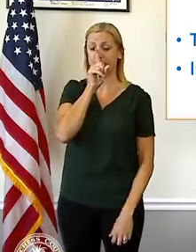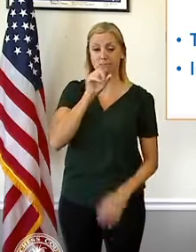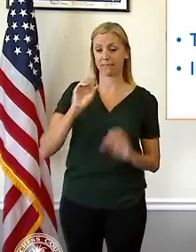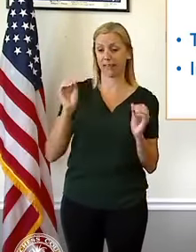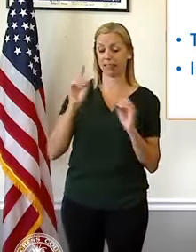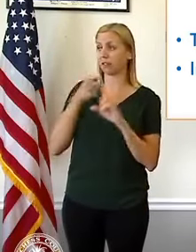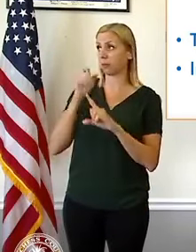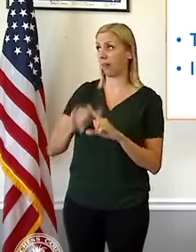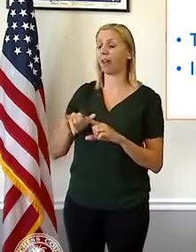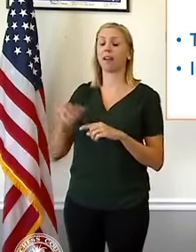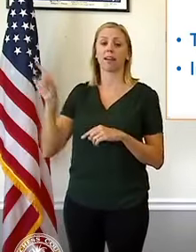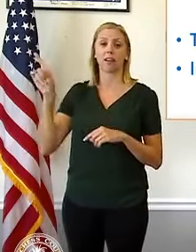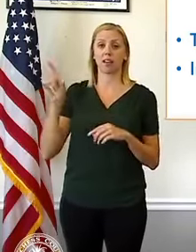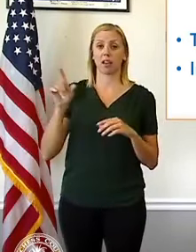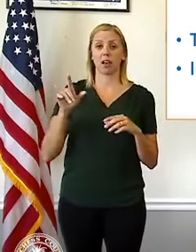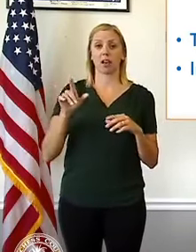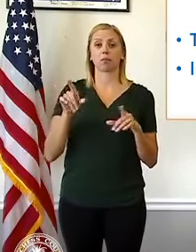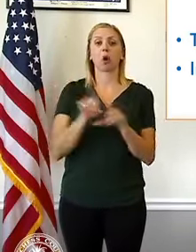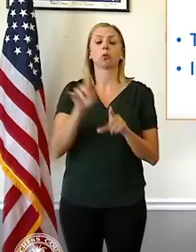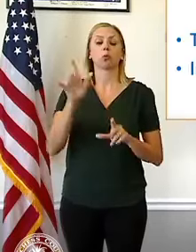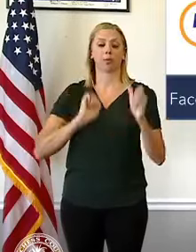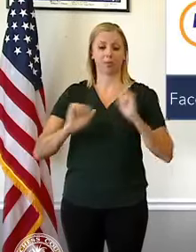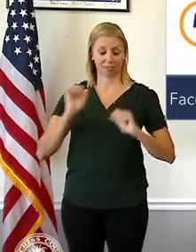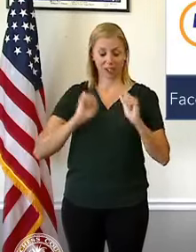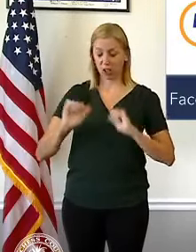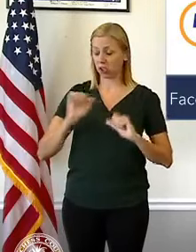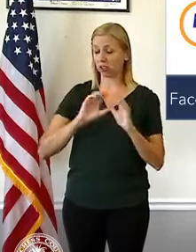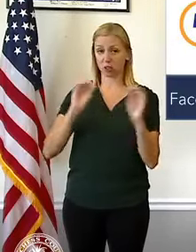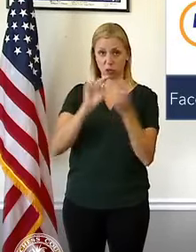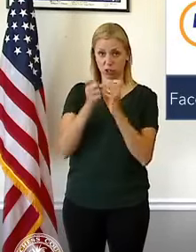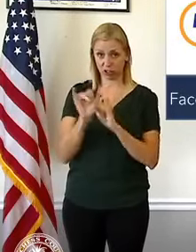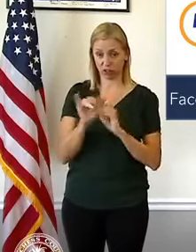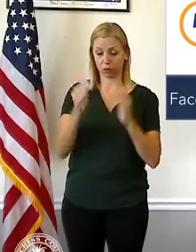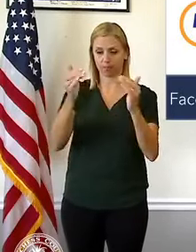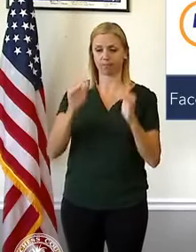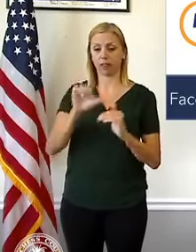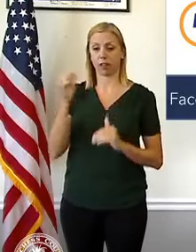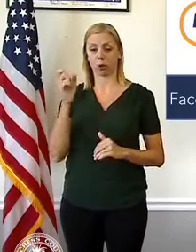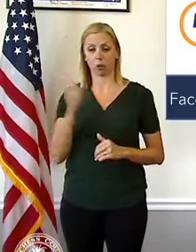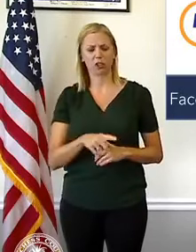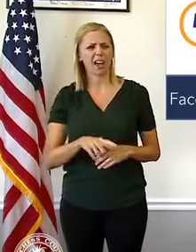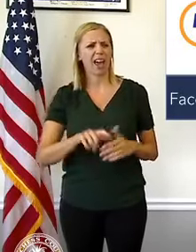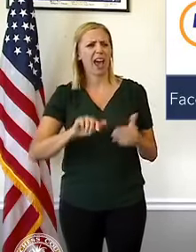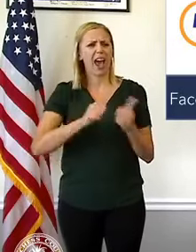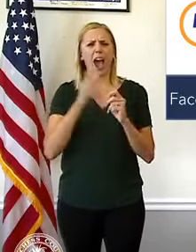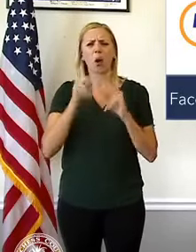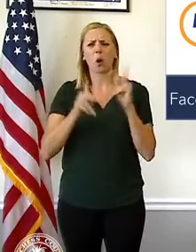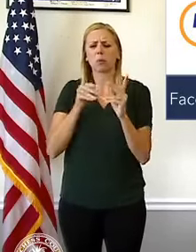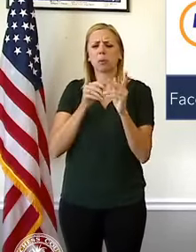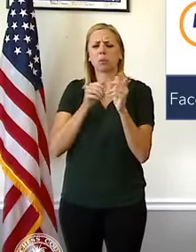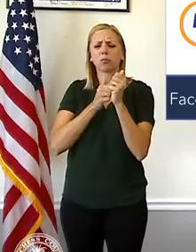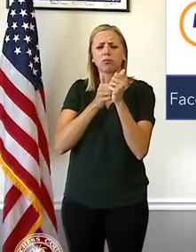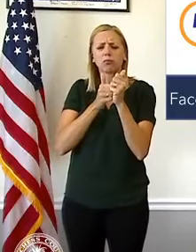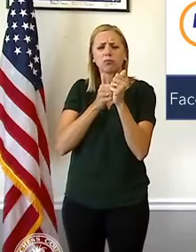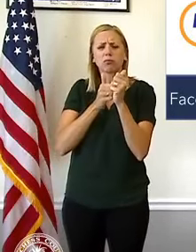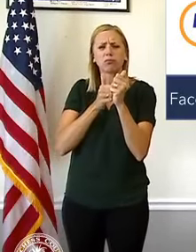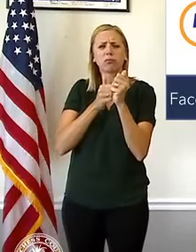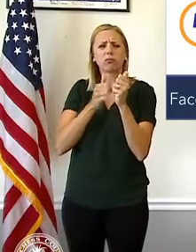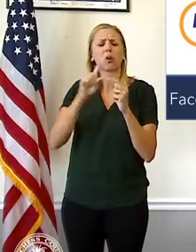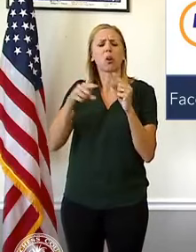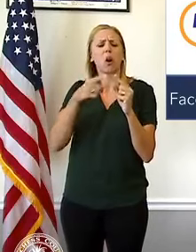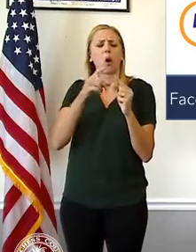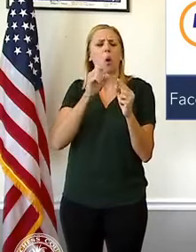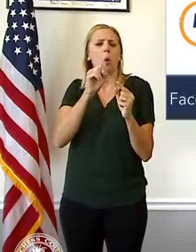on wedding venues or theaters. Cecilia, how are people tracked and fined for not observing